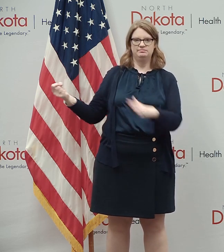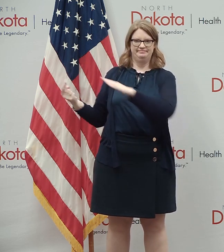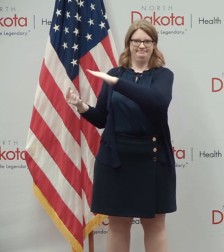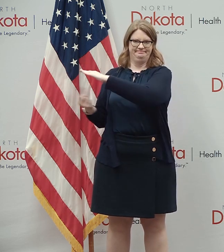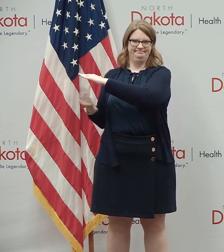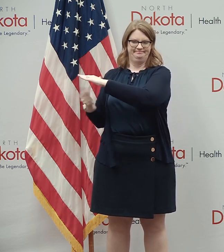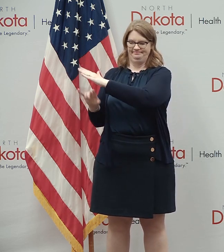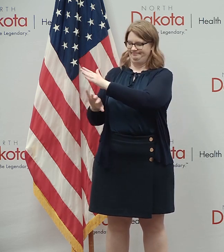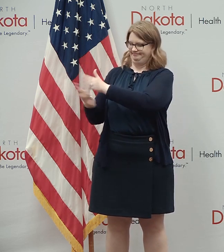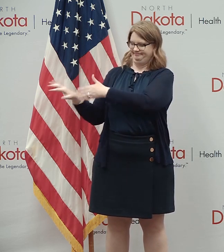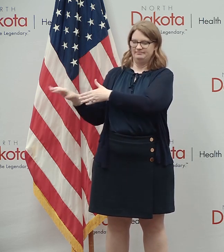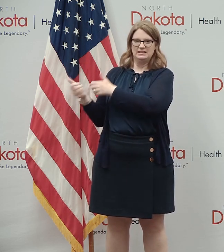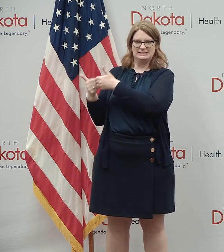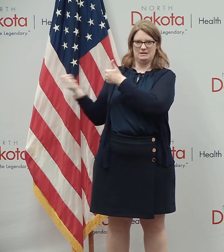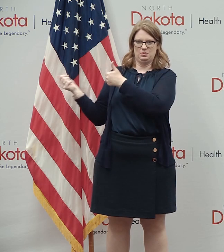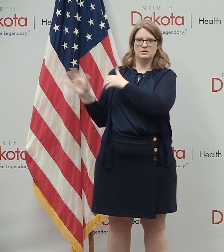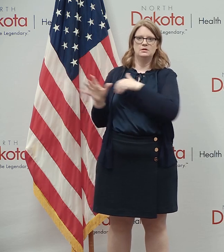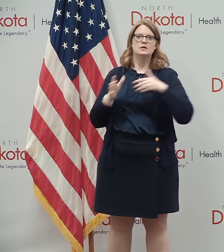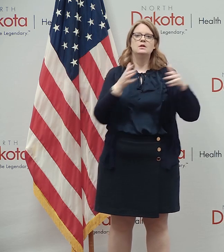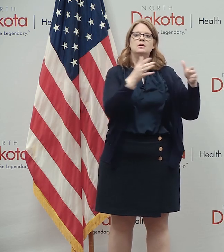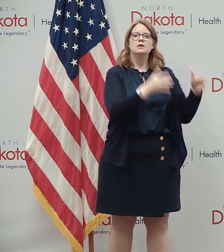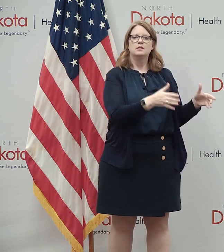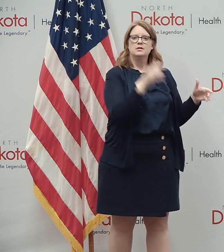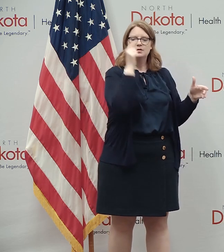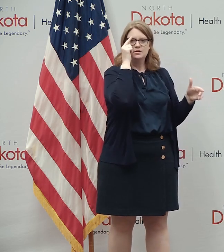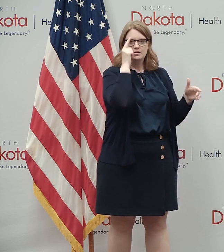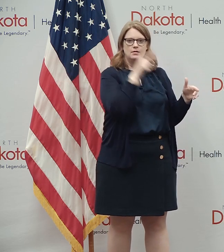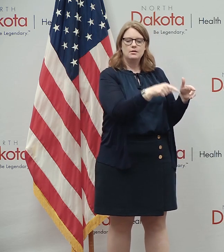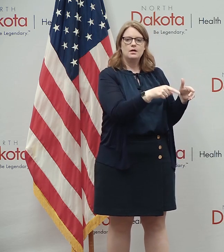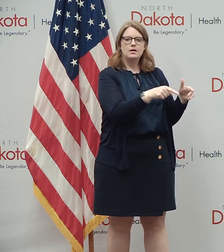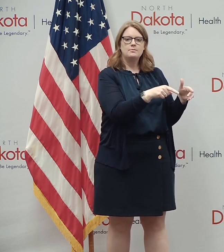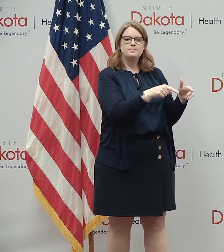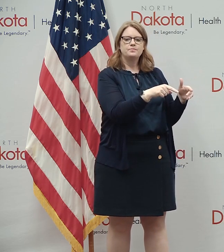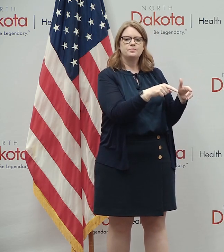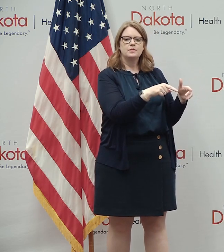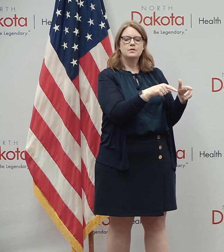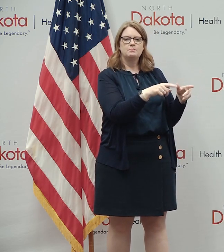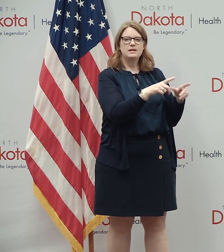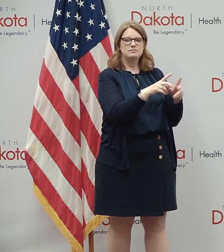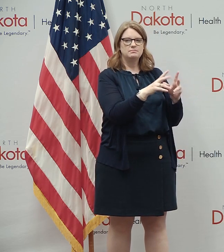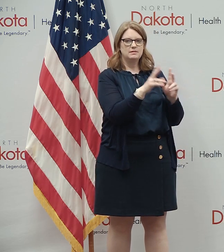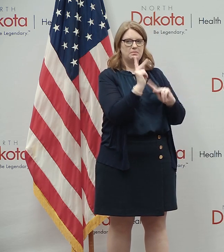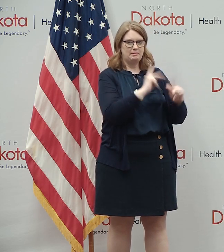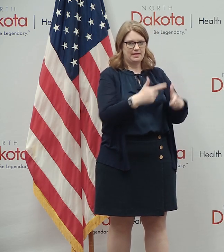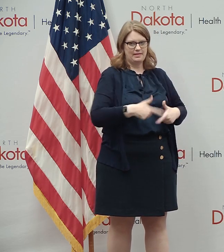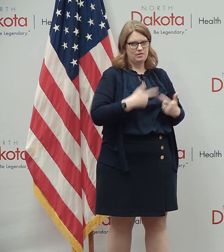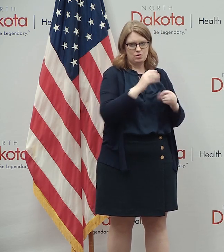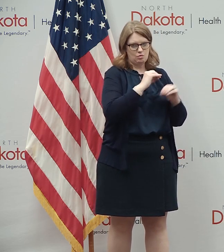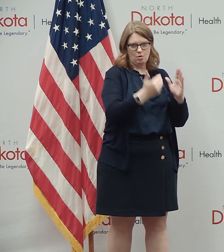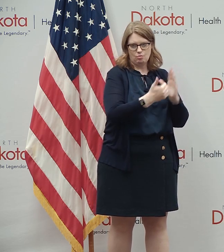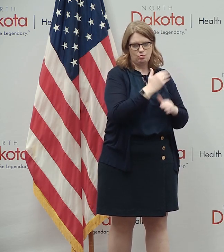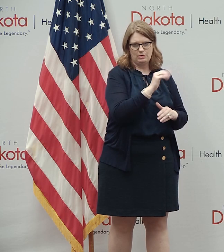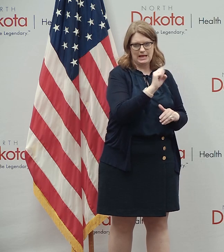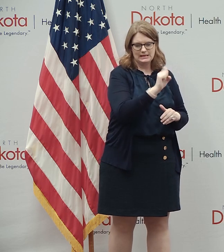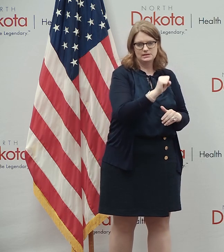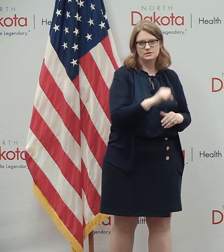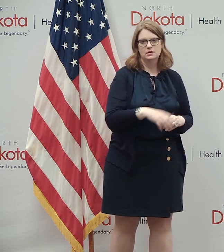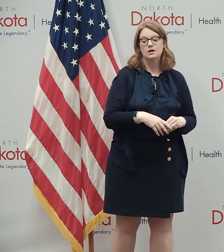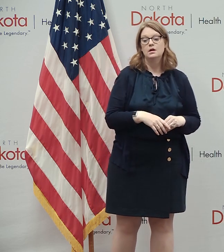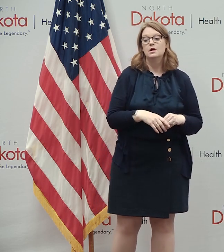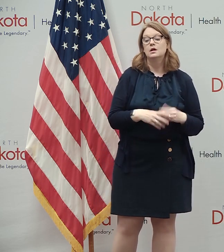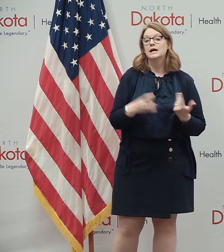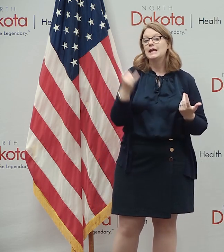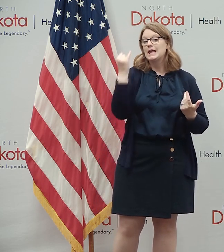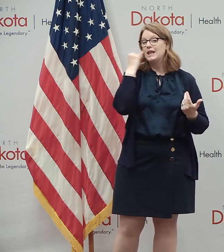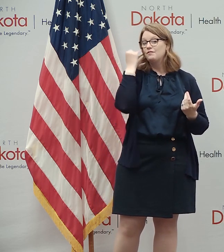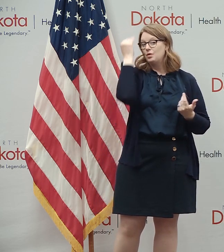the facility, so the gating relates to active residents. We also, again, would encourage anybody who's